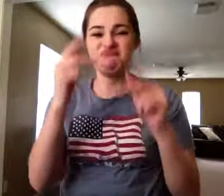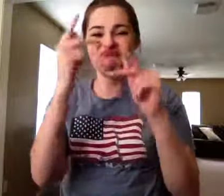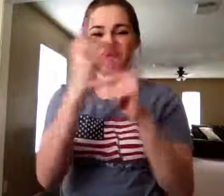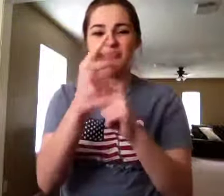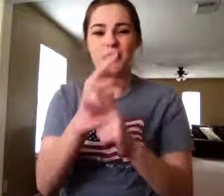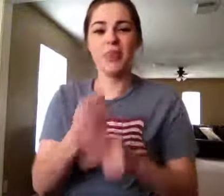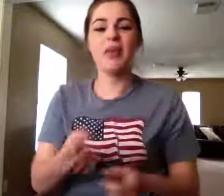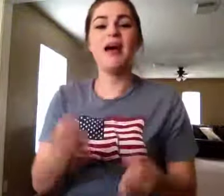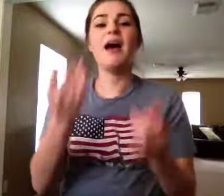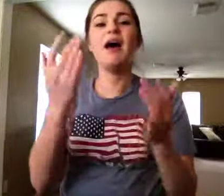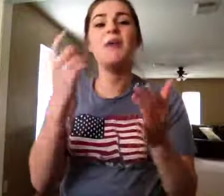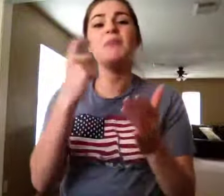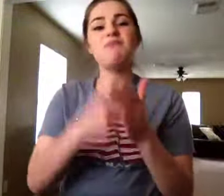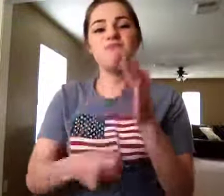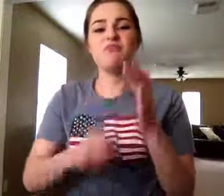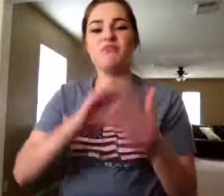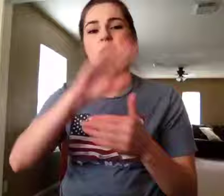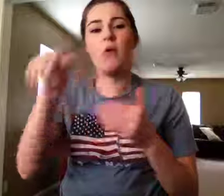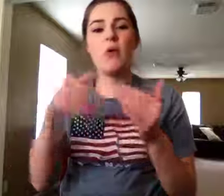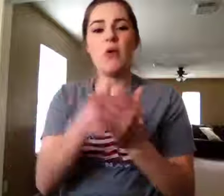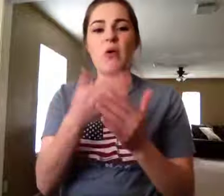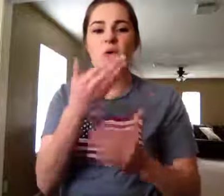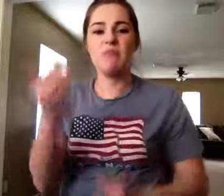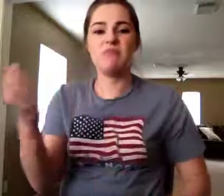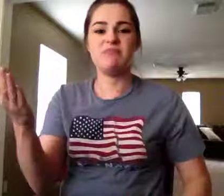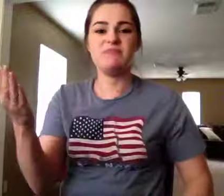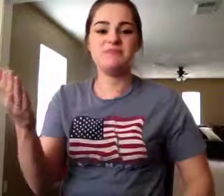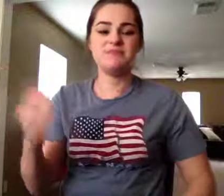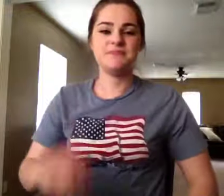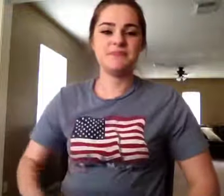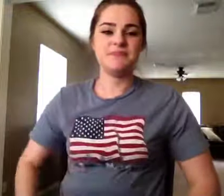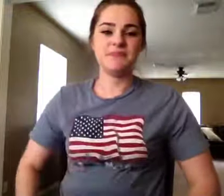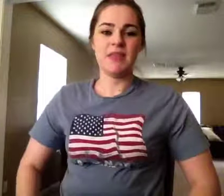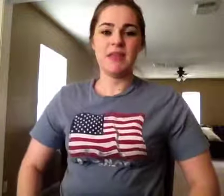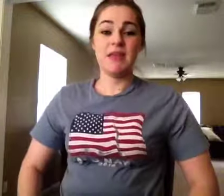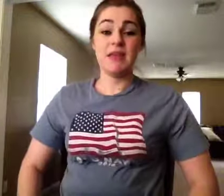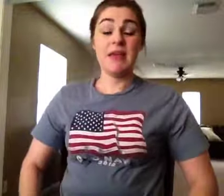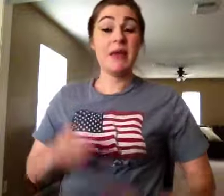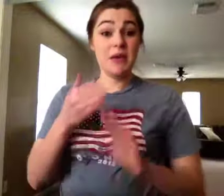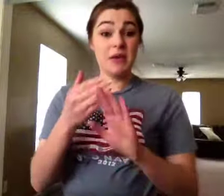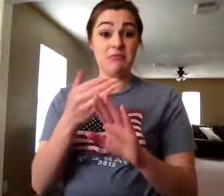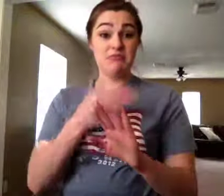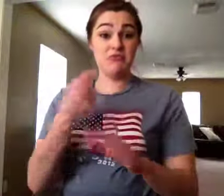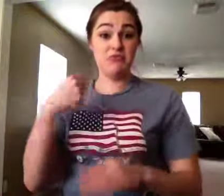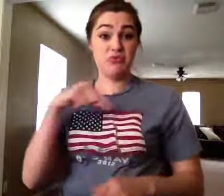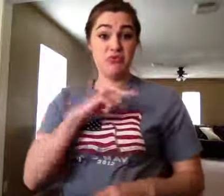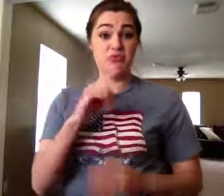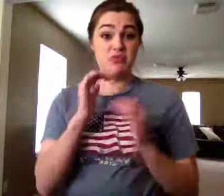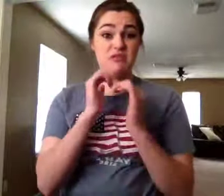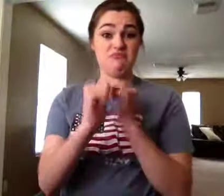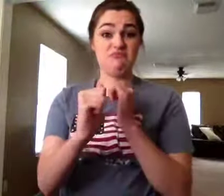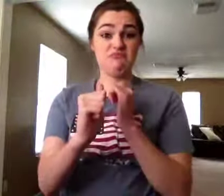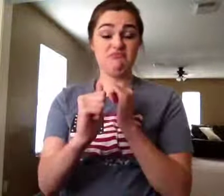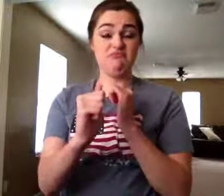have to pay for all the materials. Before we leave, class, I have an announcement. Quiet down,